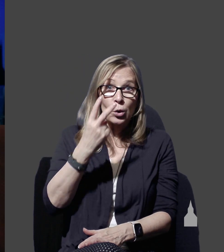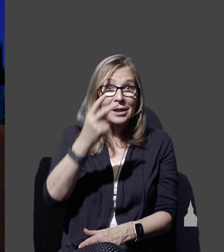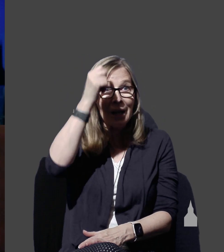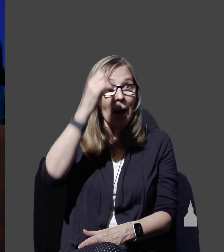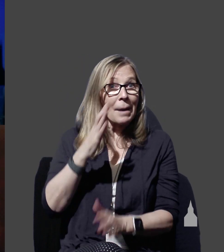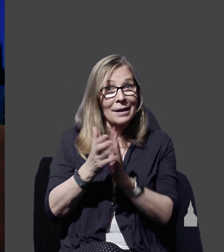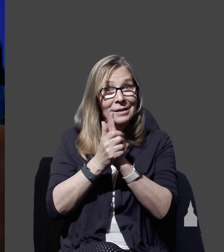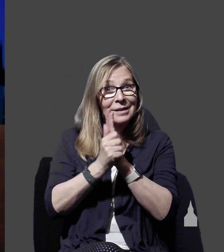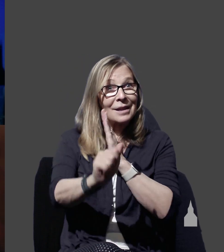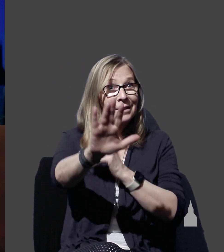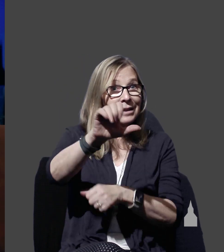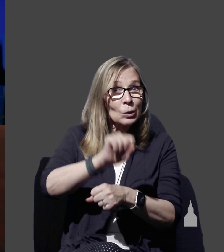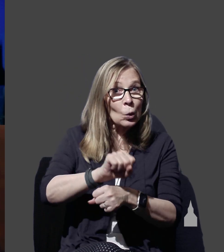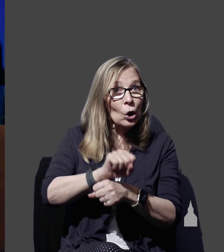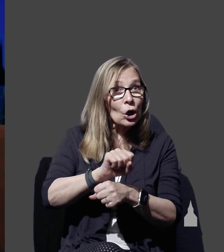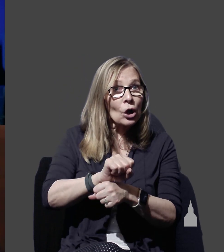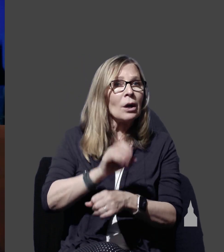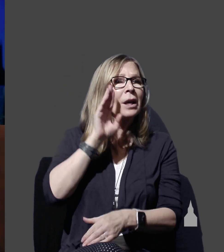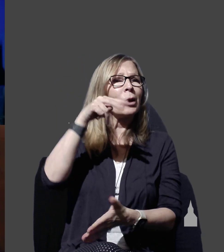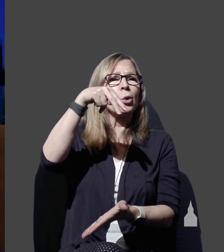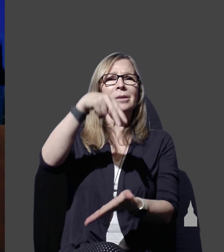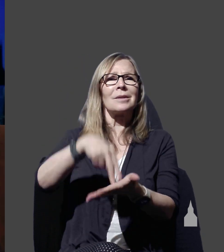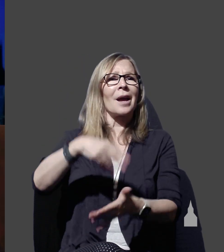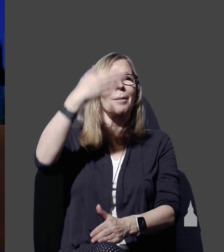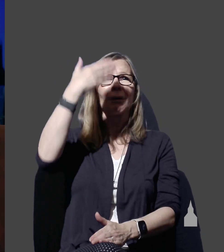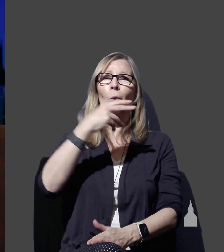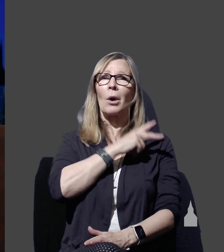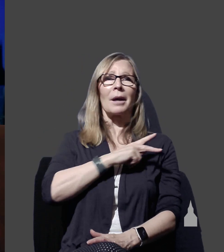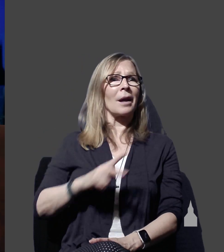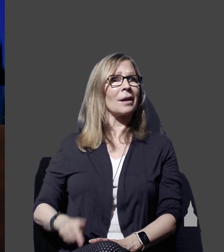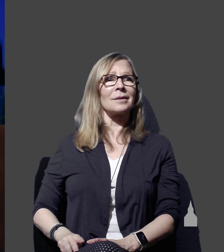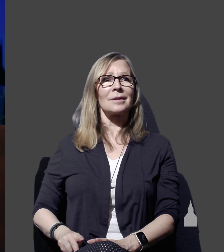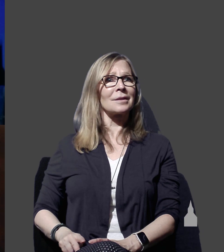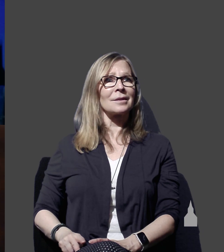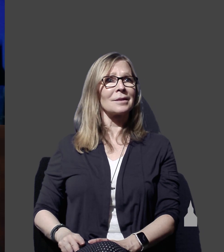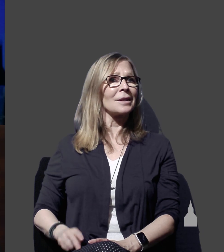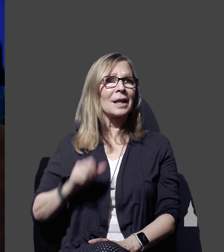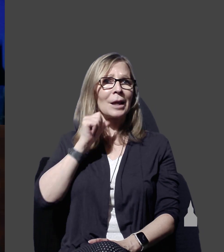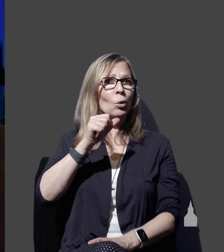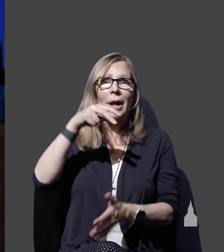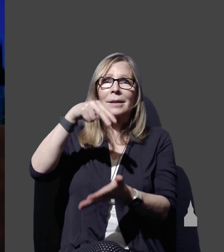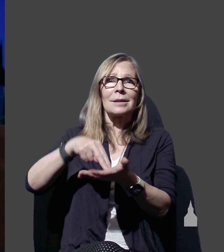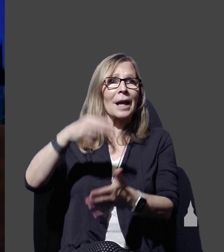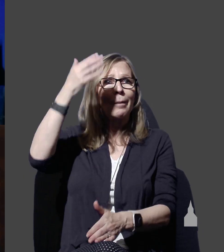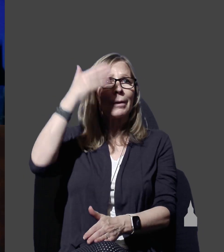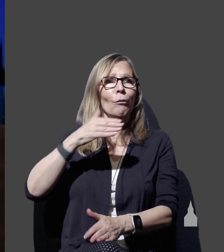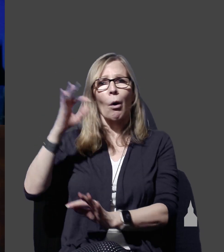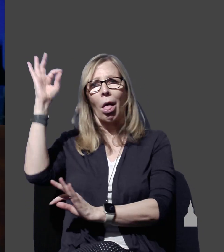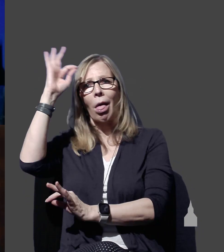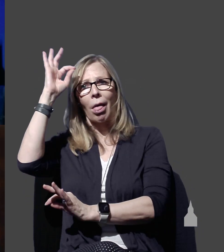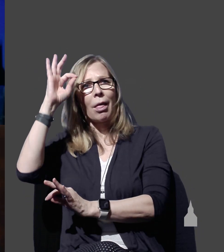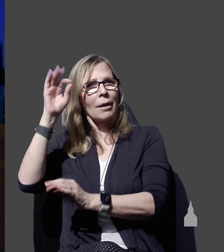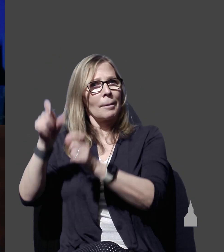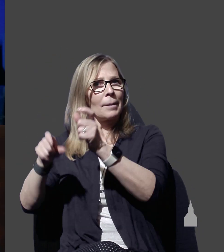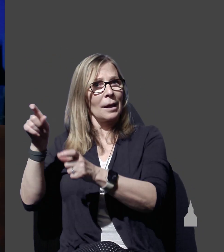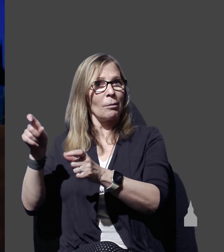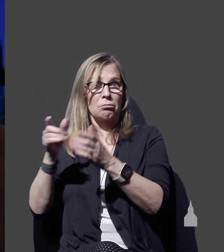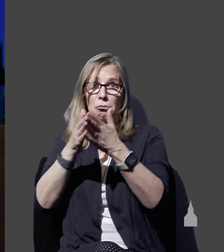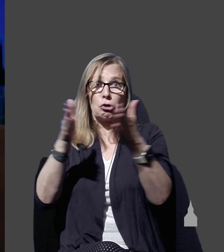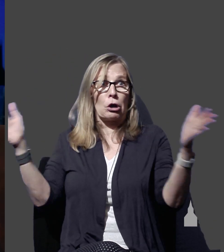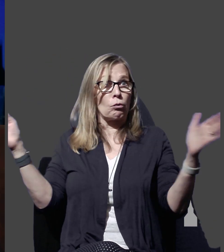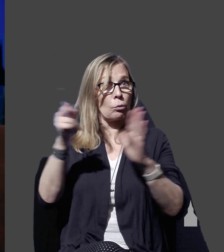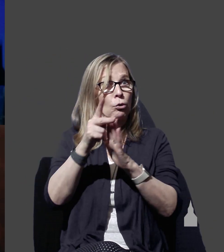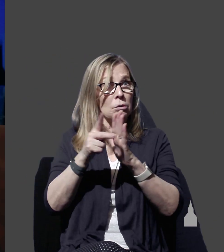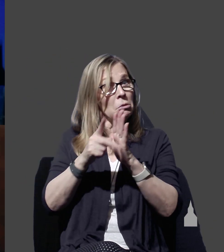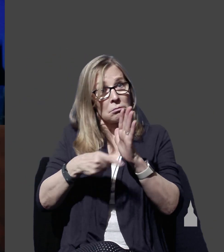man skilled in his work? He will stand before kings. He will not stand before obscure men. Just a general principle that sometimes your